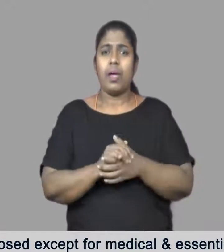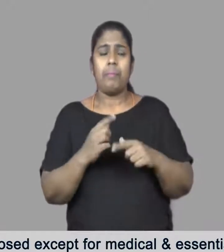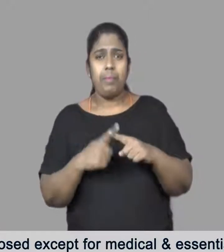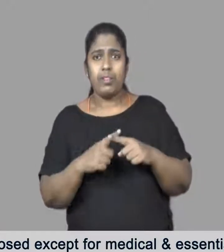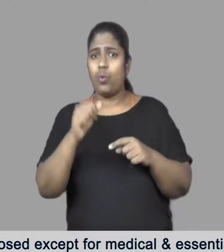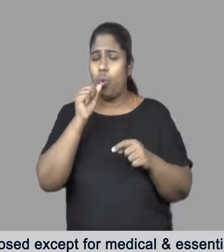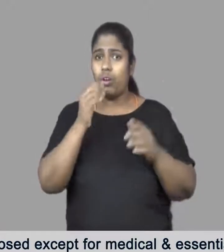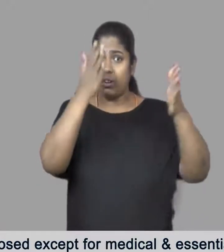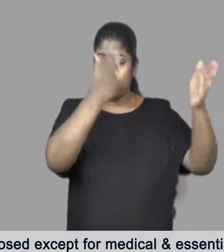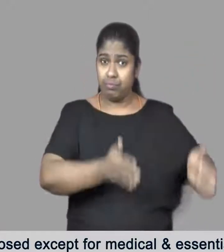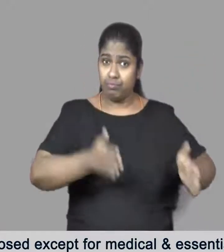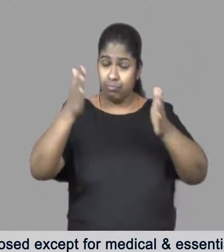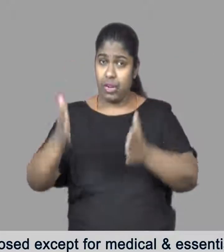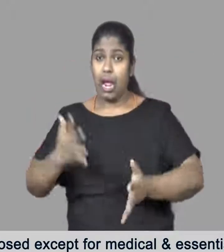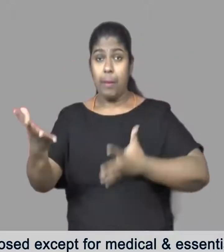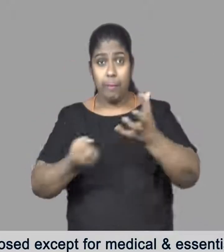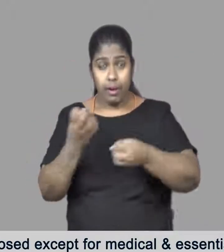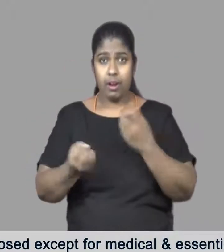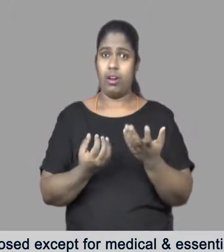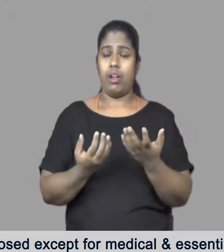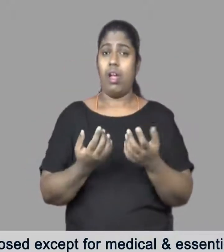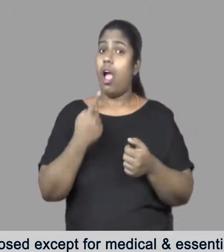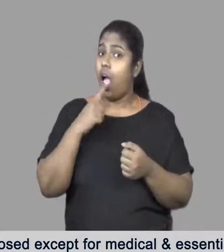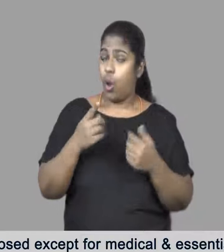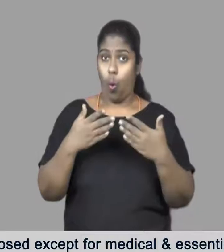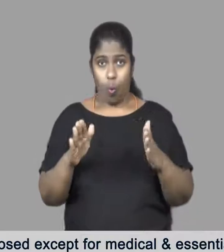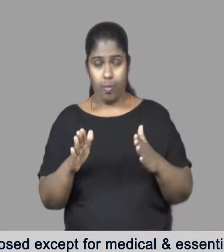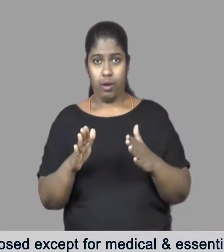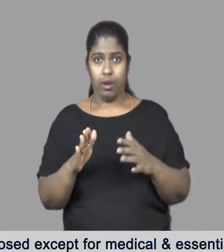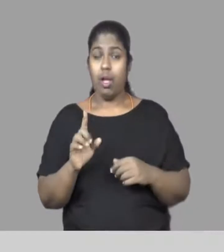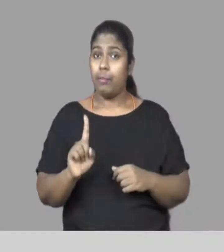for medical and essential service.